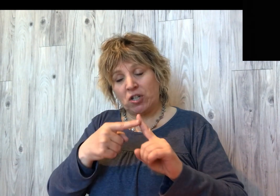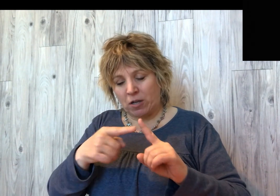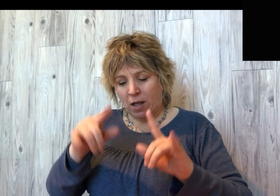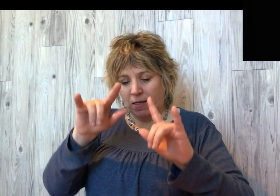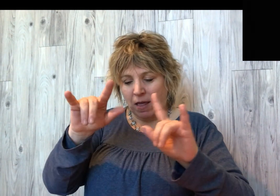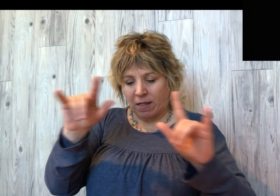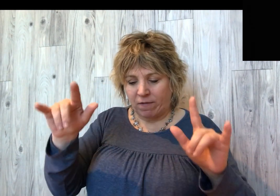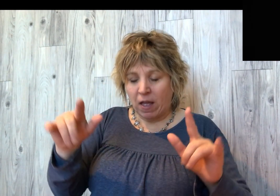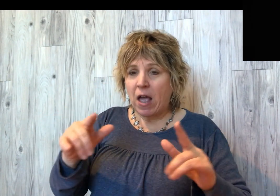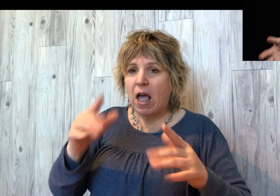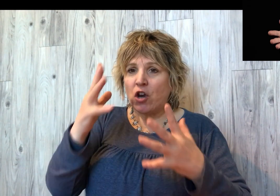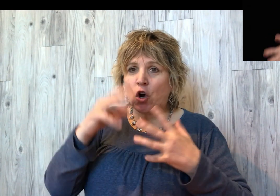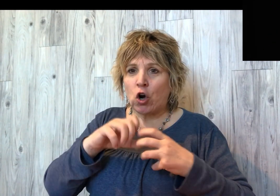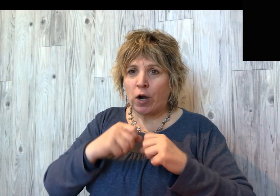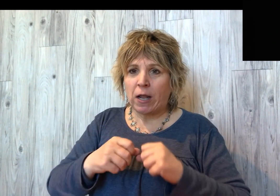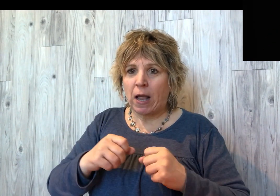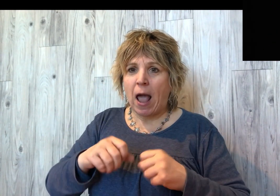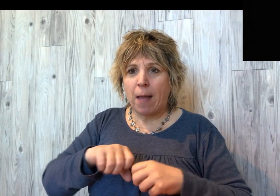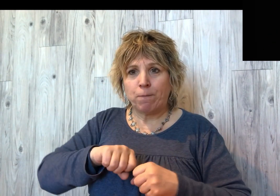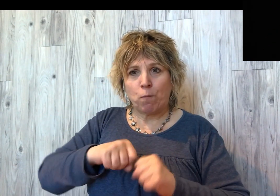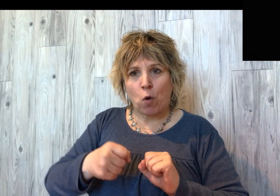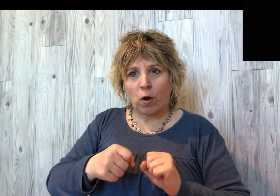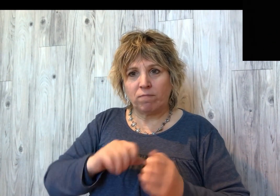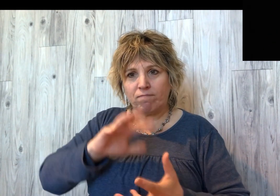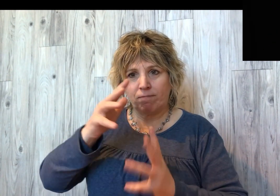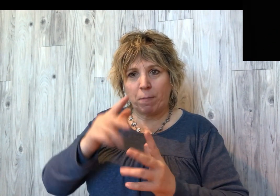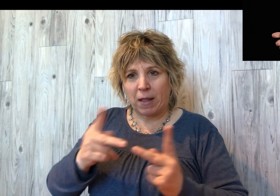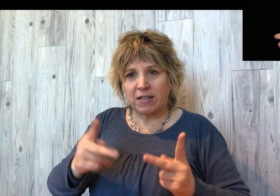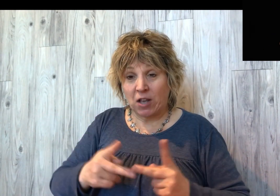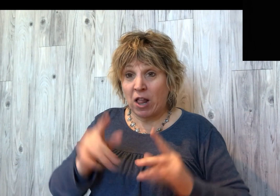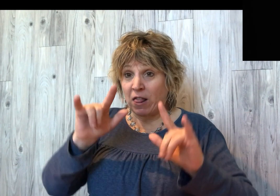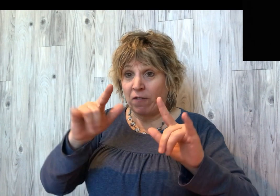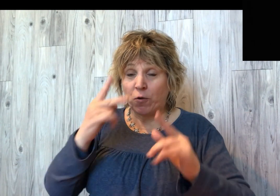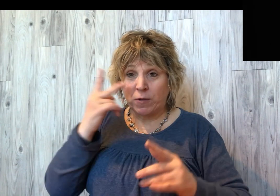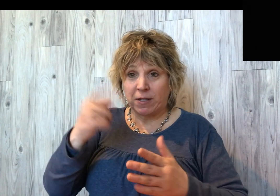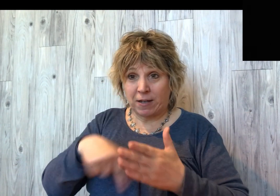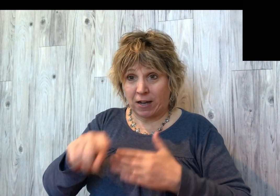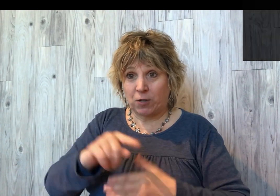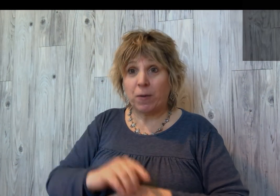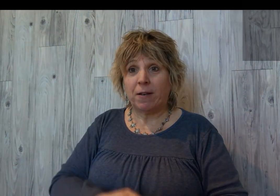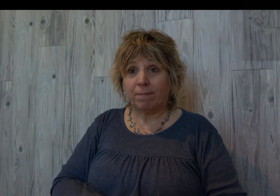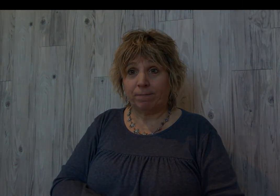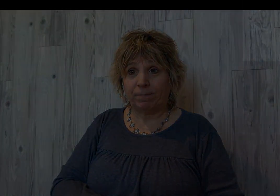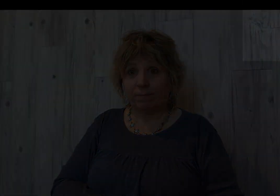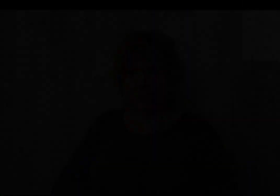people that have been in hurting, broken places. Get unstuck. We love you all, and we'll see you next week.